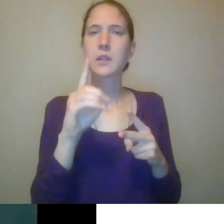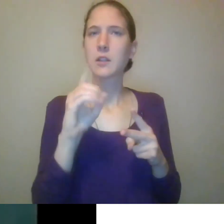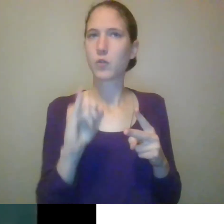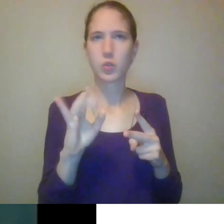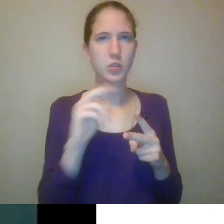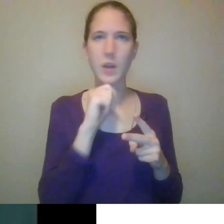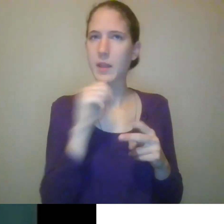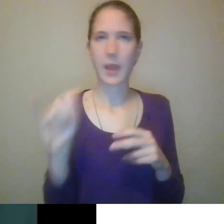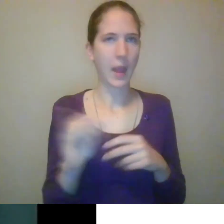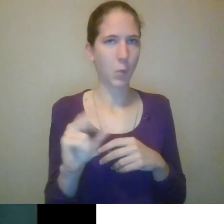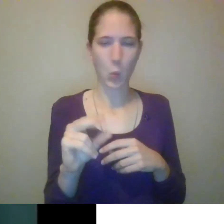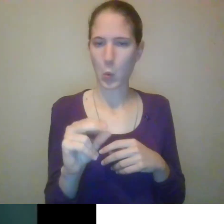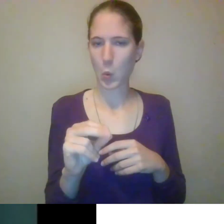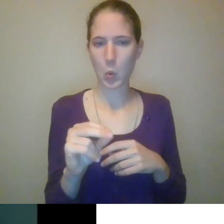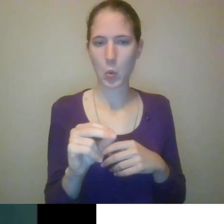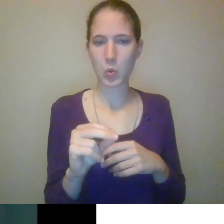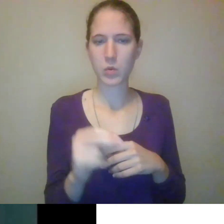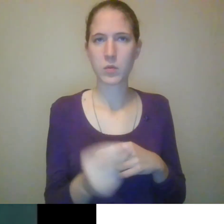movement,